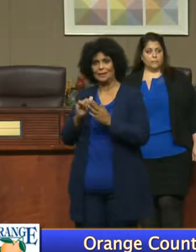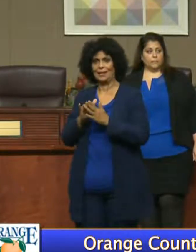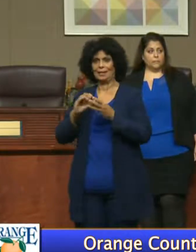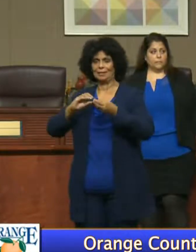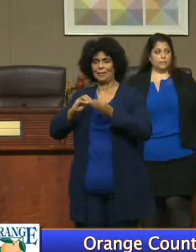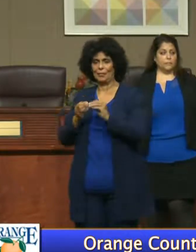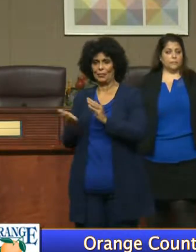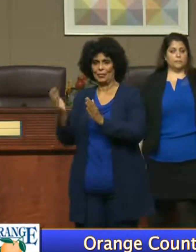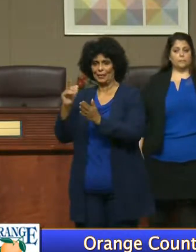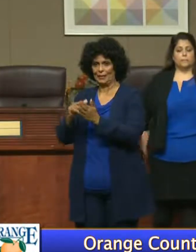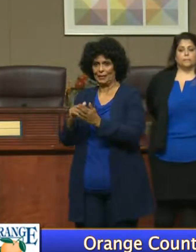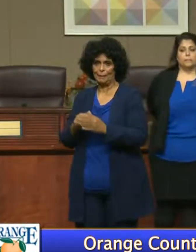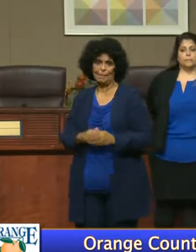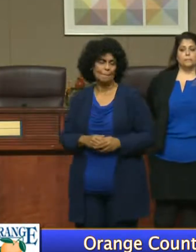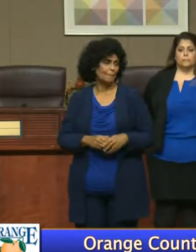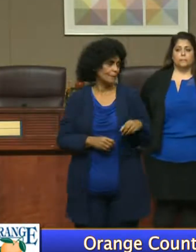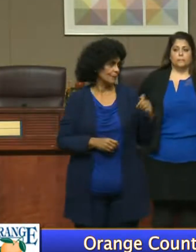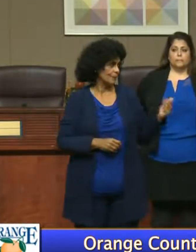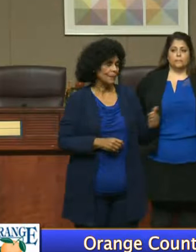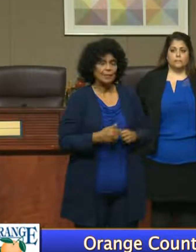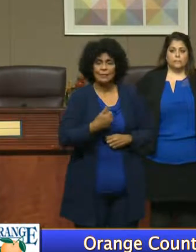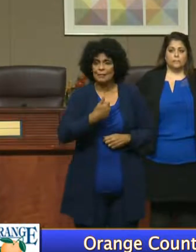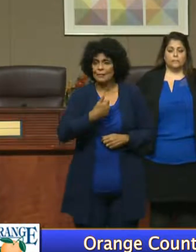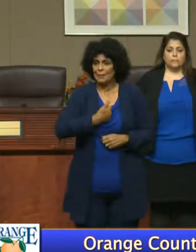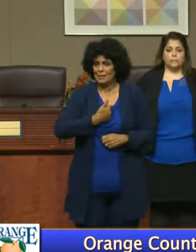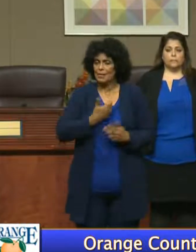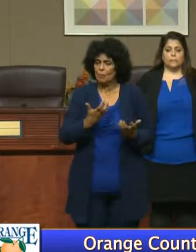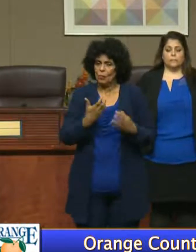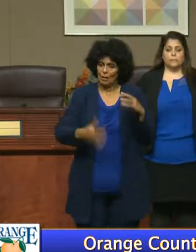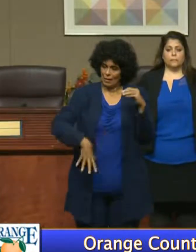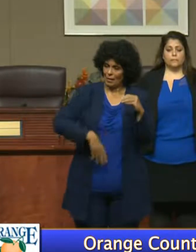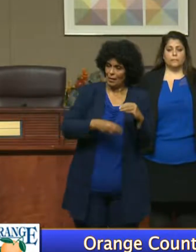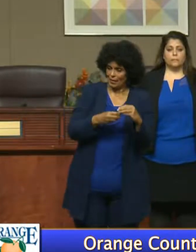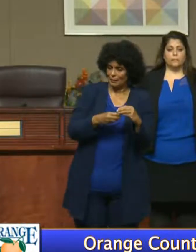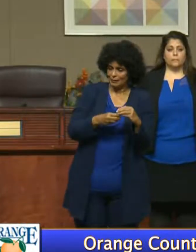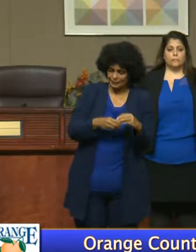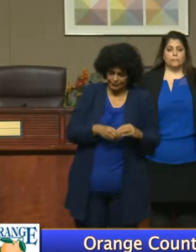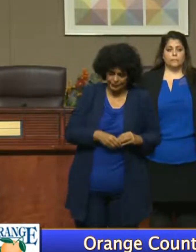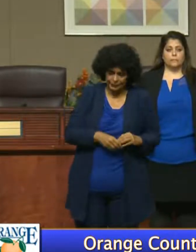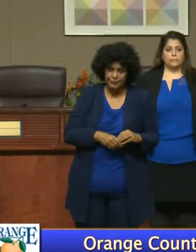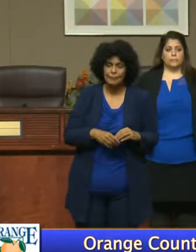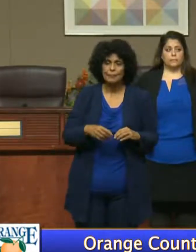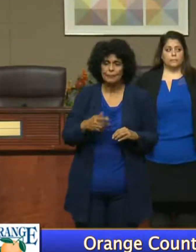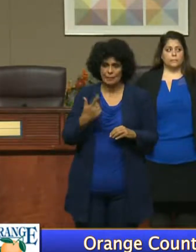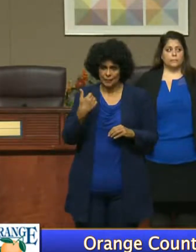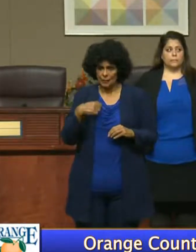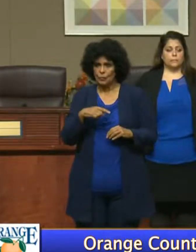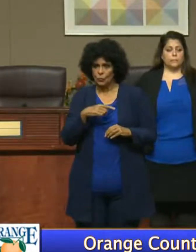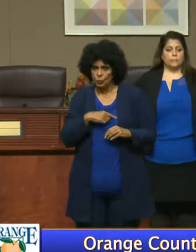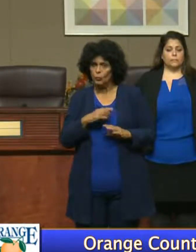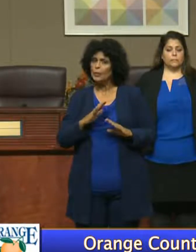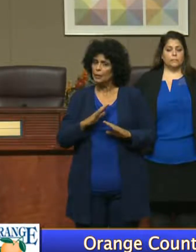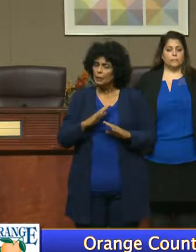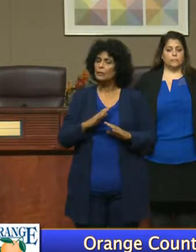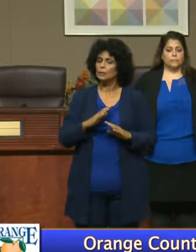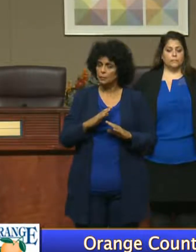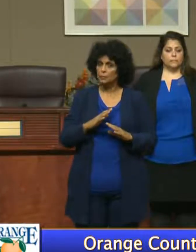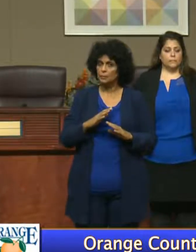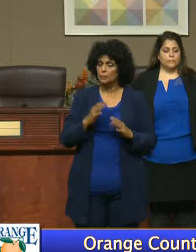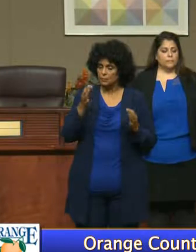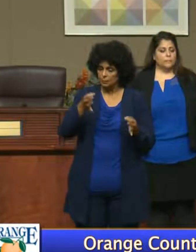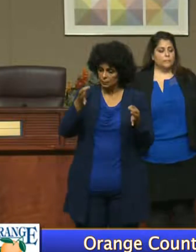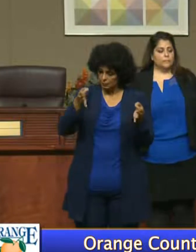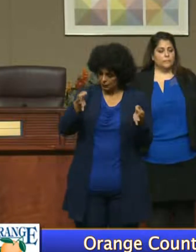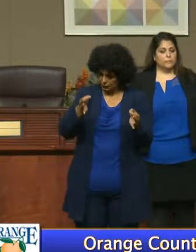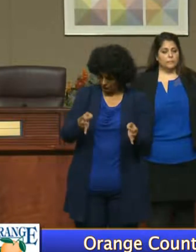The one thing I wanted to add, Lauren, to your question is we took a measured approach here to